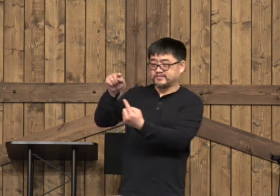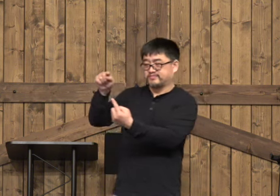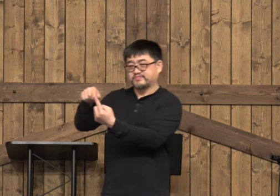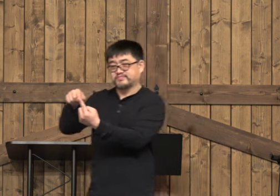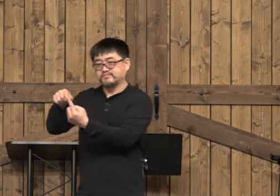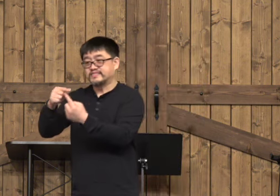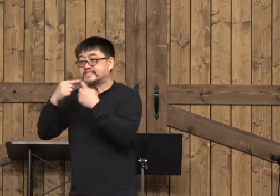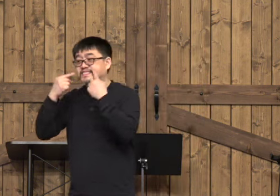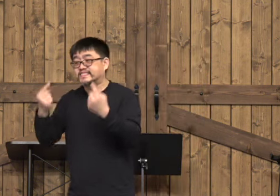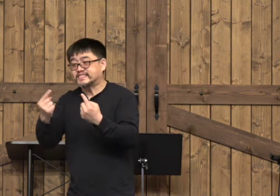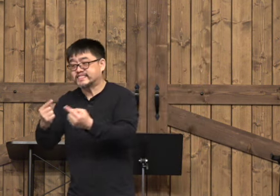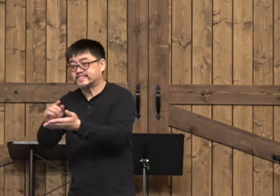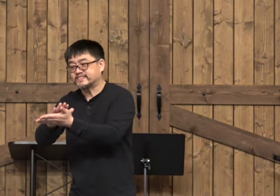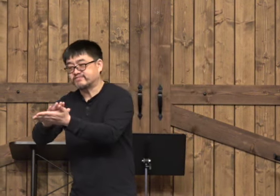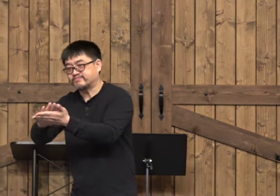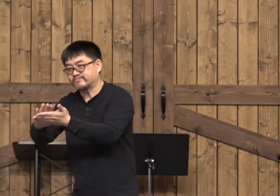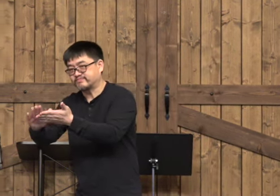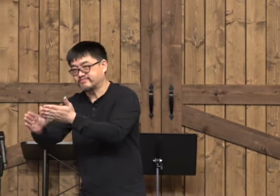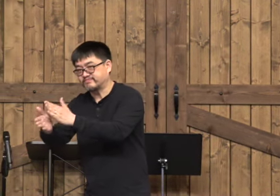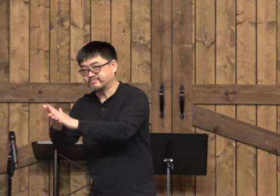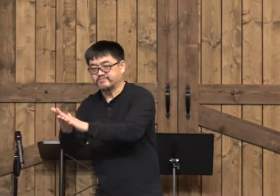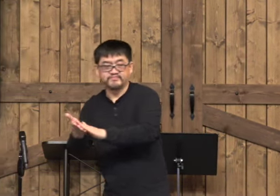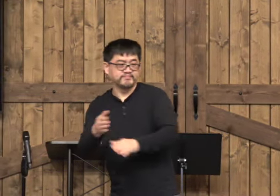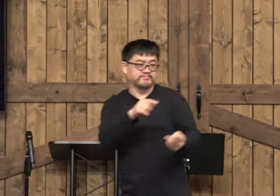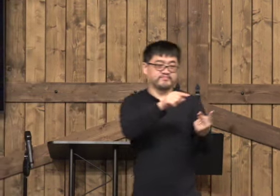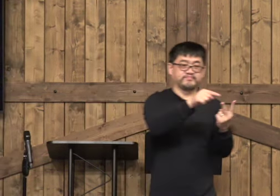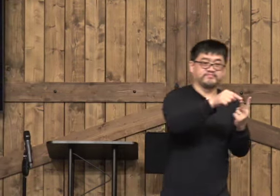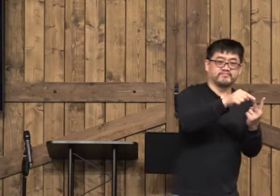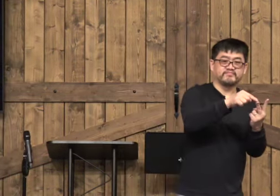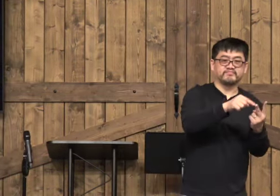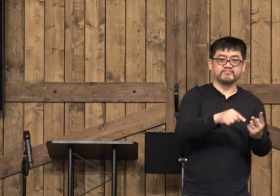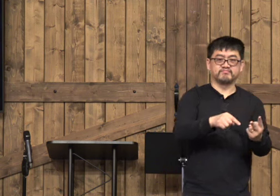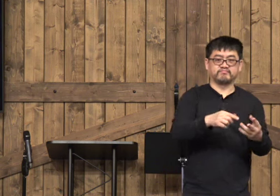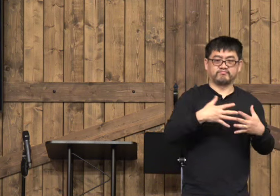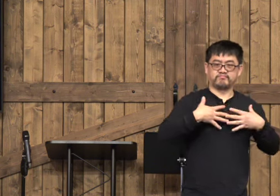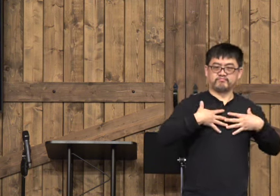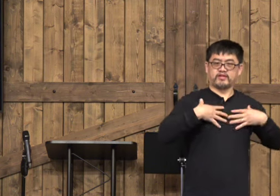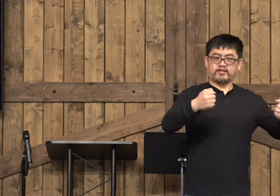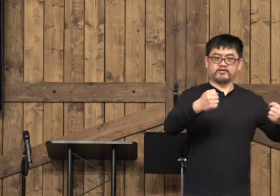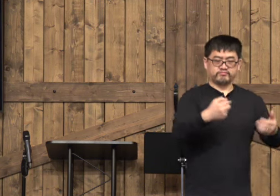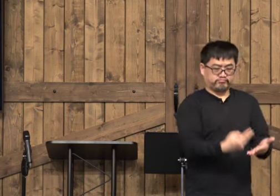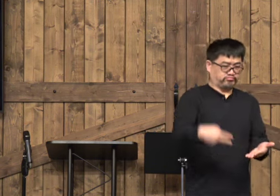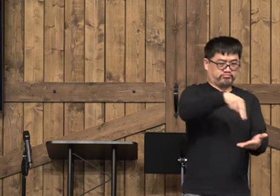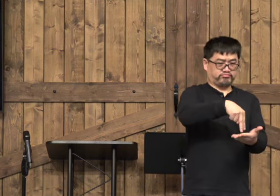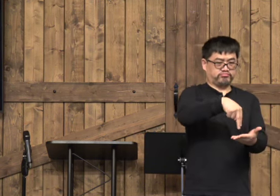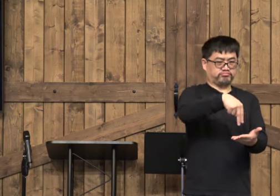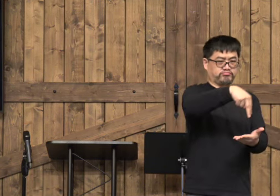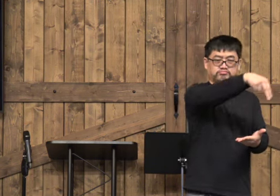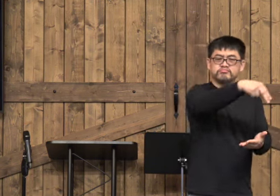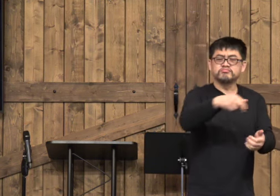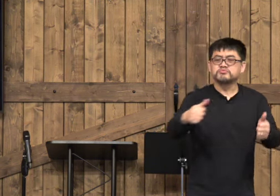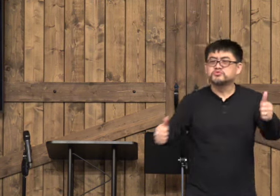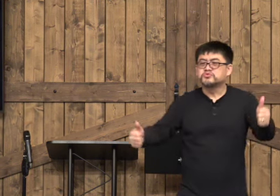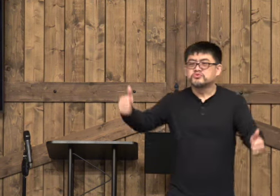He said what was more important. That his sins were forgiven. Or that he was healed. I mean he could get up and walk.